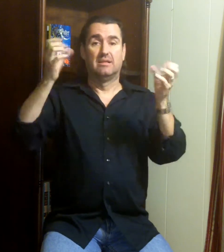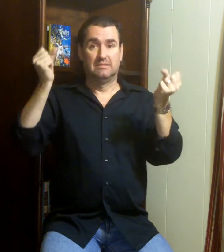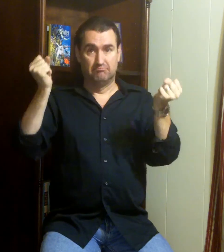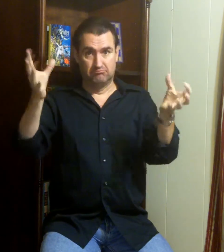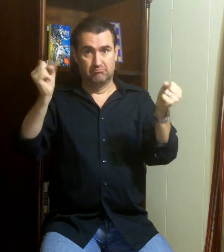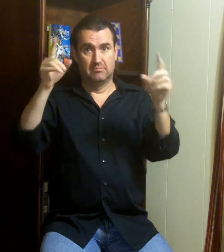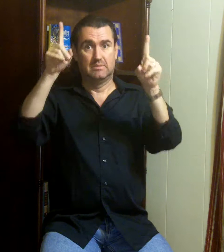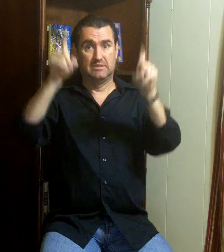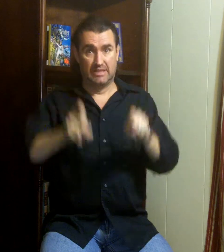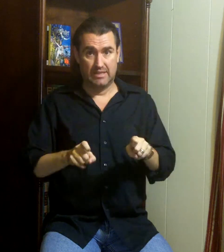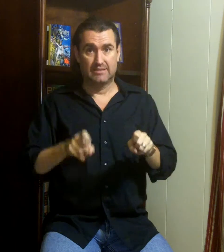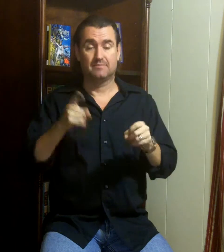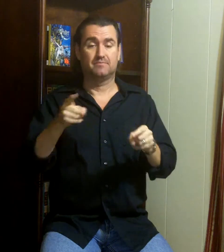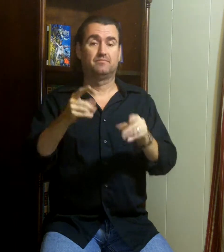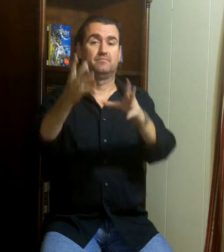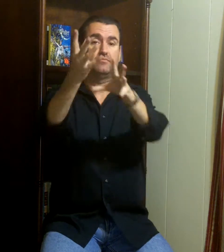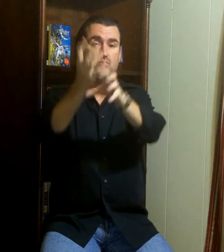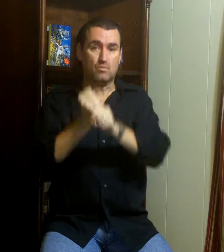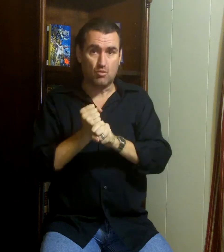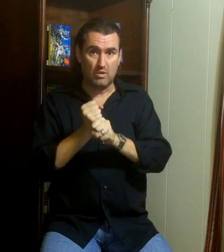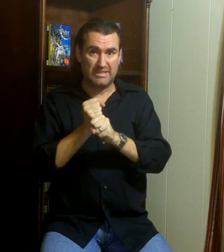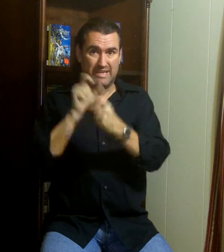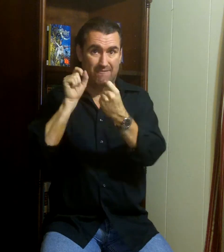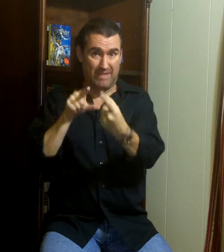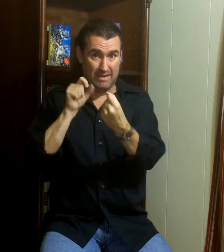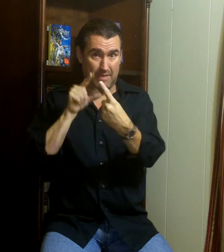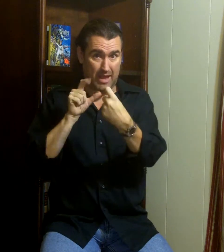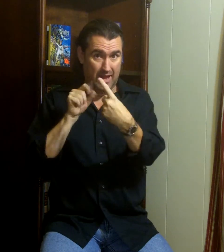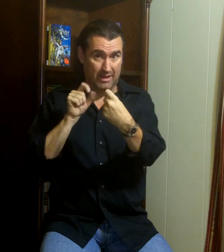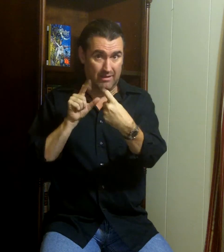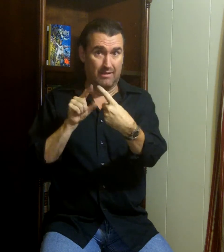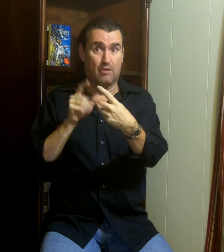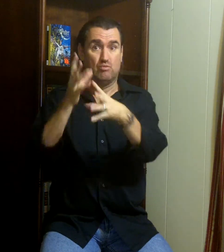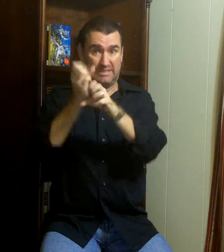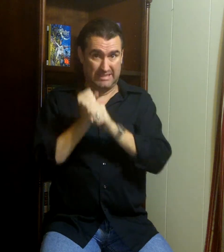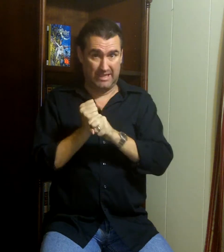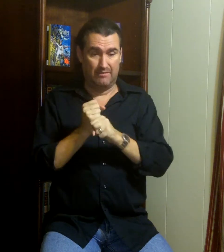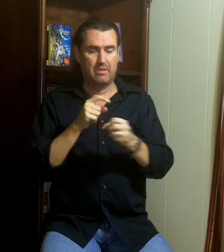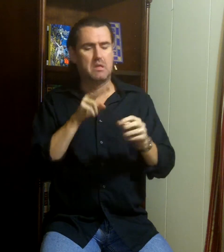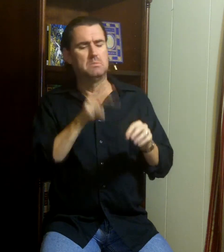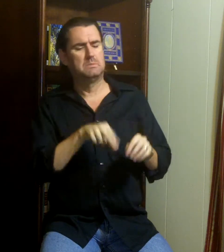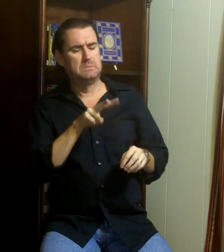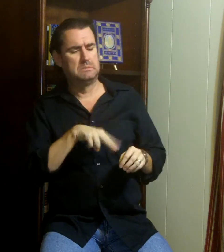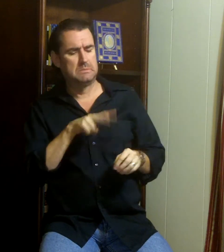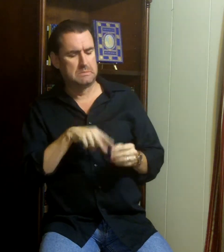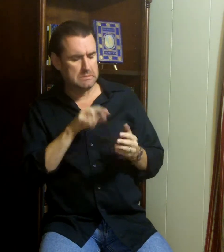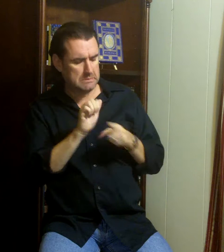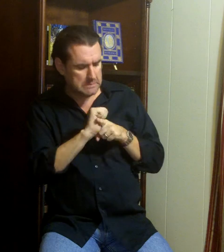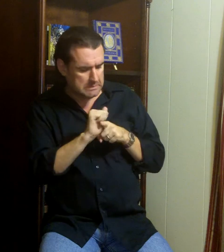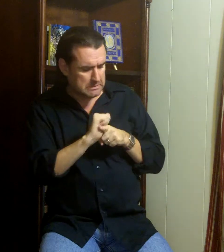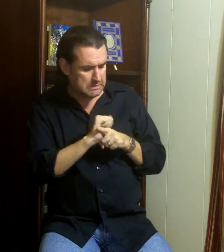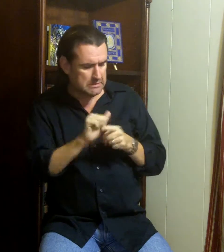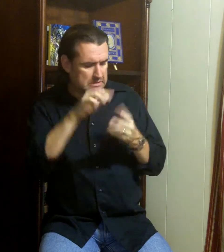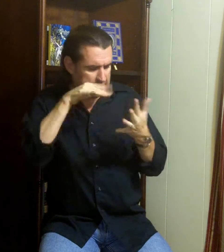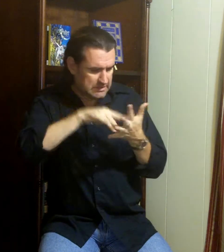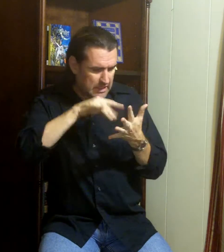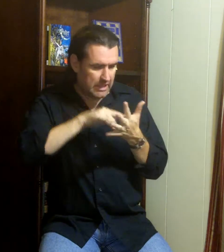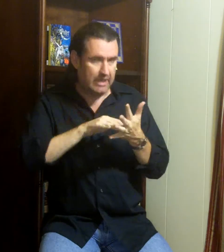of a year working on those feedback items before I would retake, if I were in your position, before